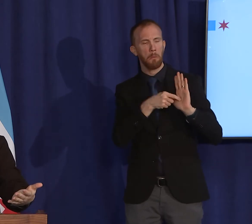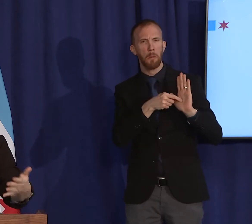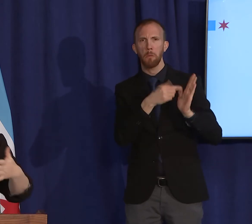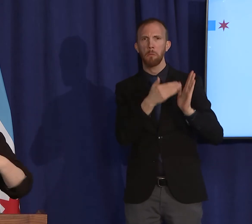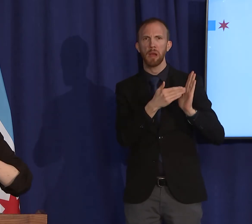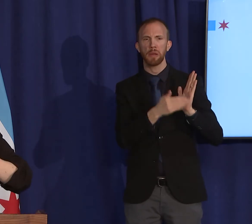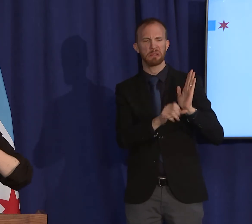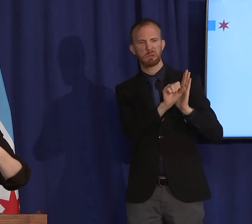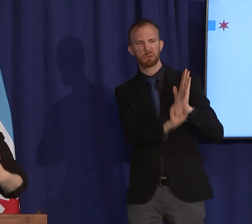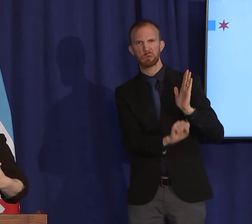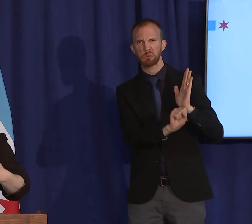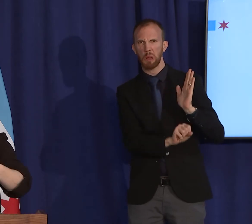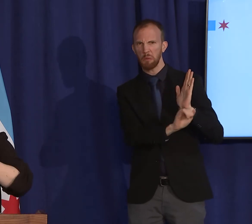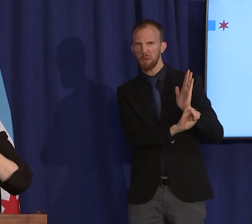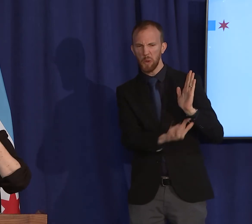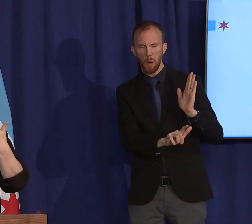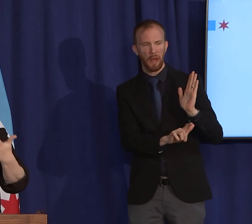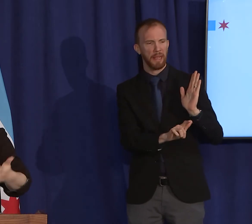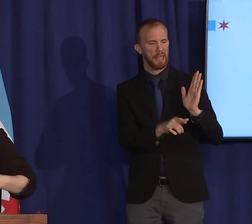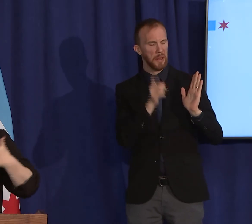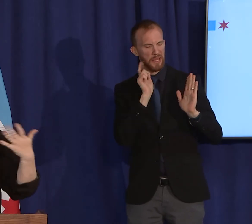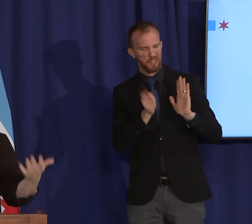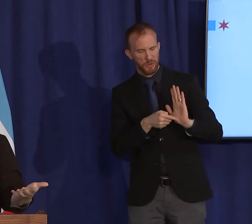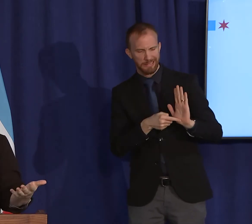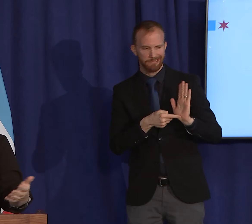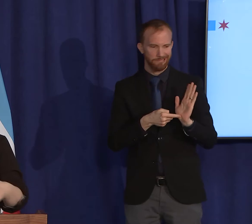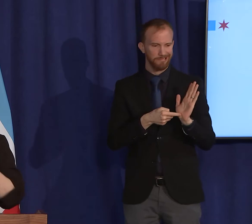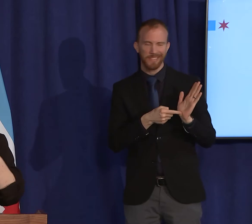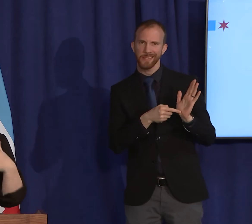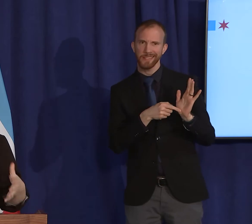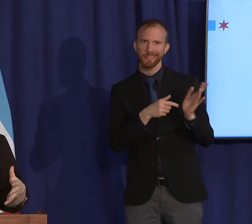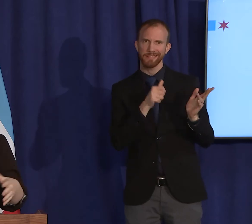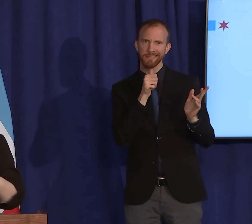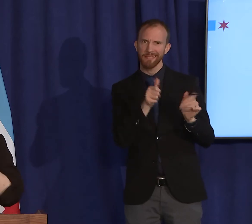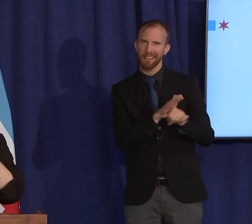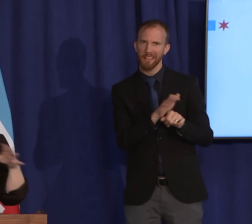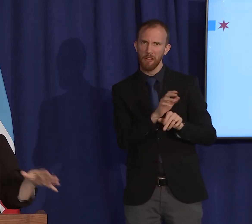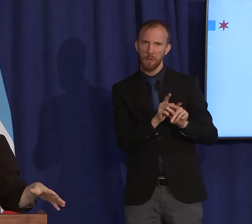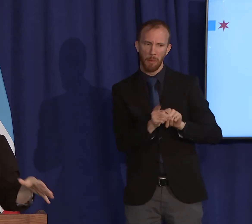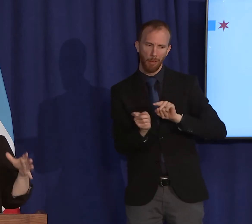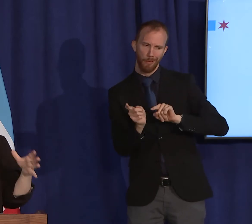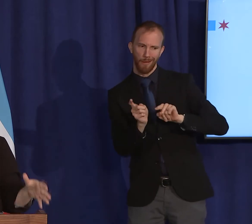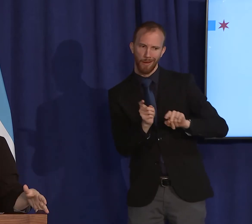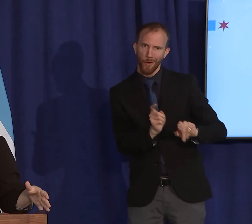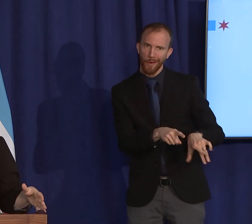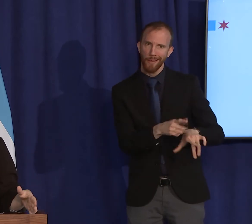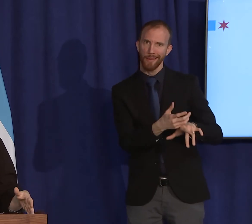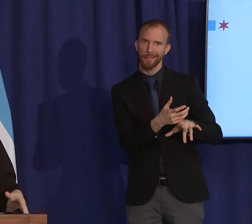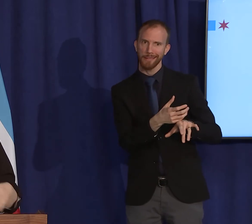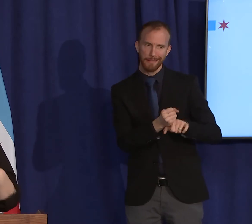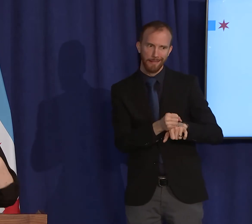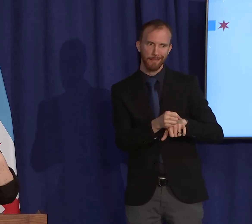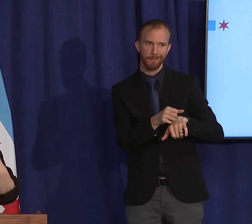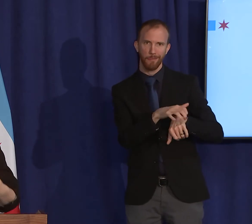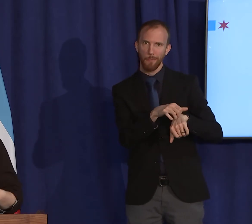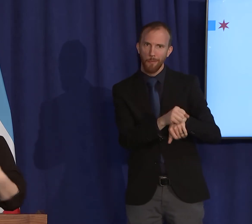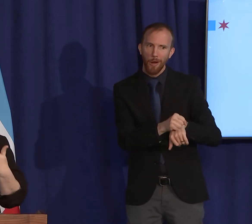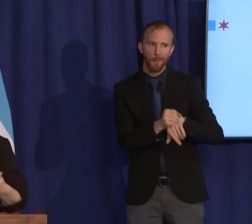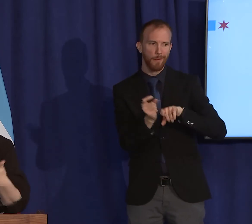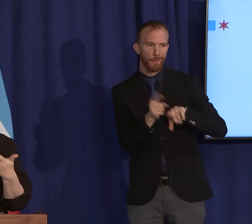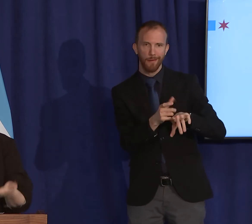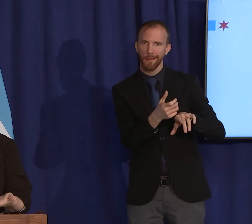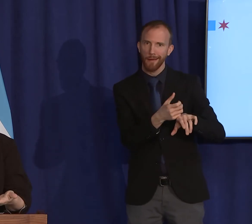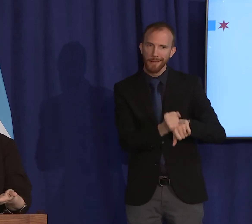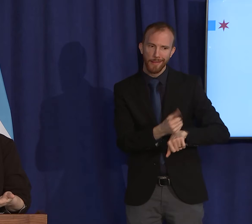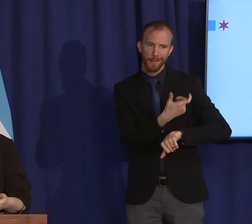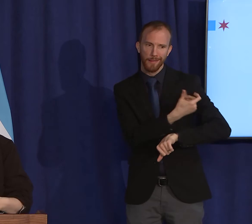downstate, where they were having trouble, filling vaccine appointments. We want to make sure vaccine appointments appointments are always being filled. And so the state set